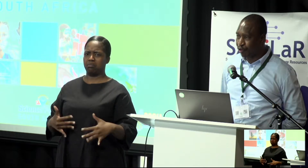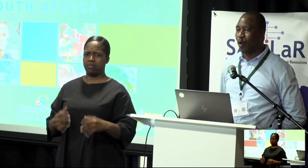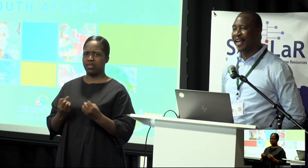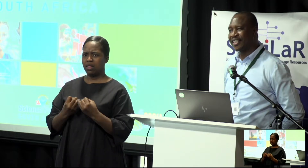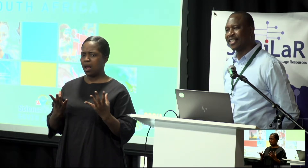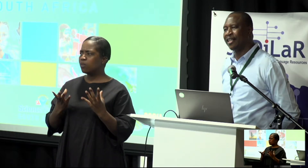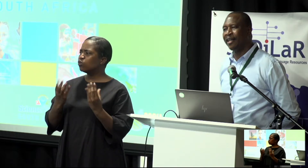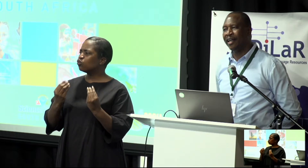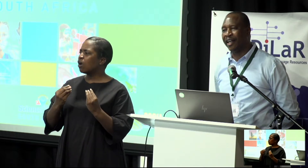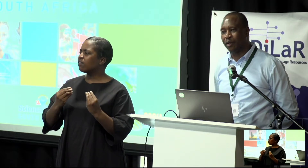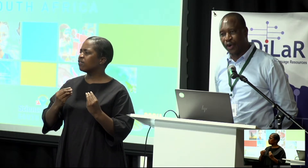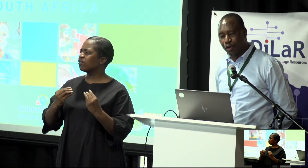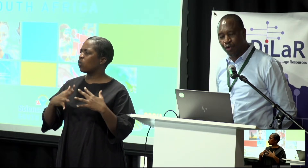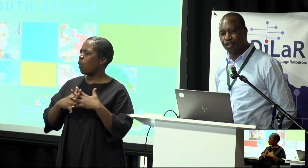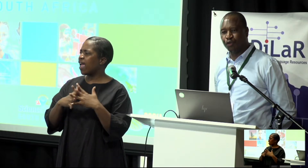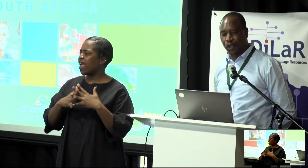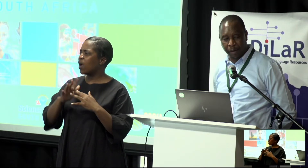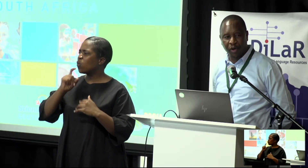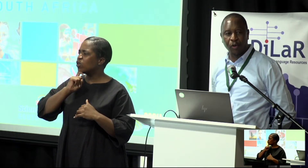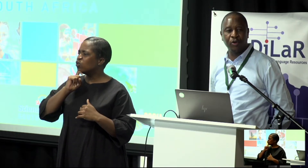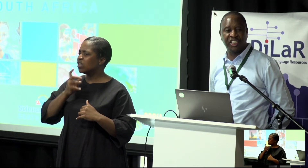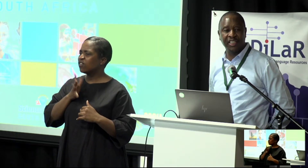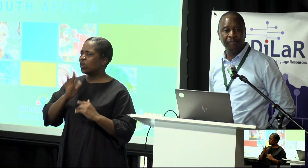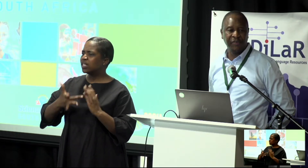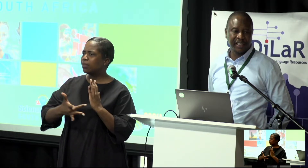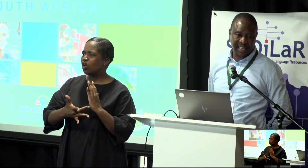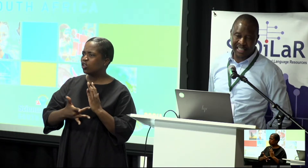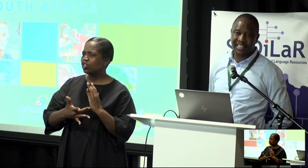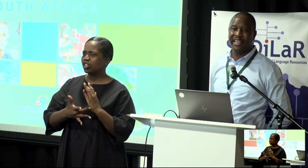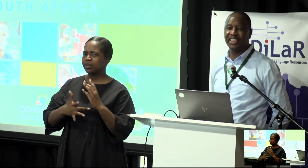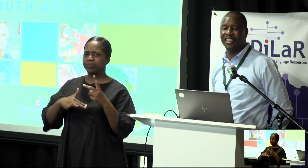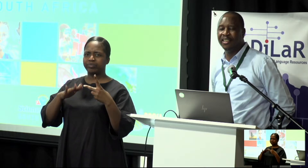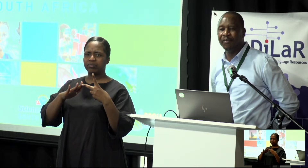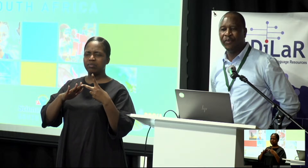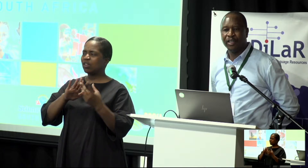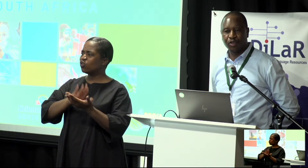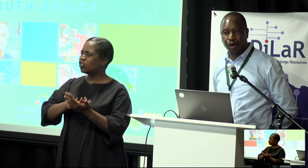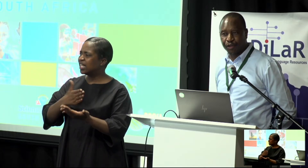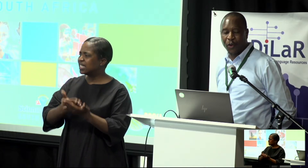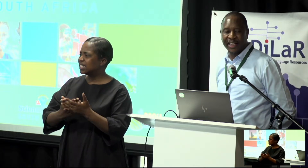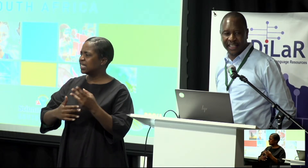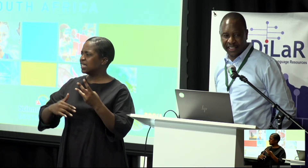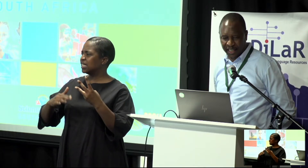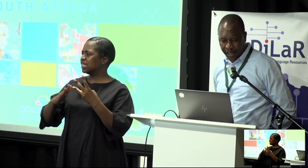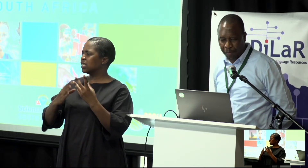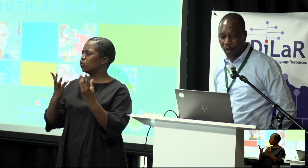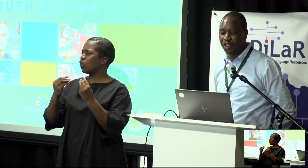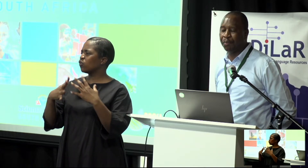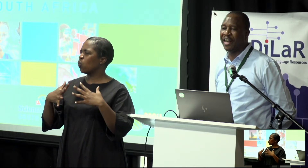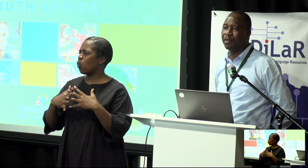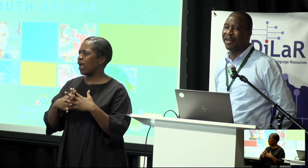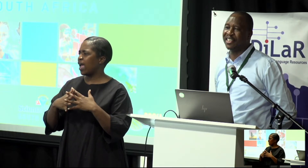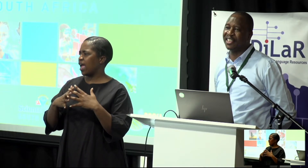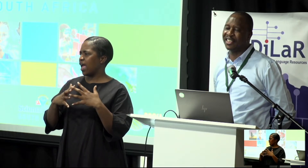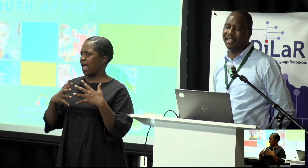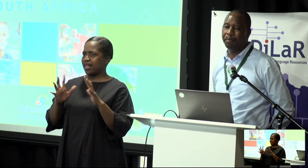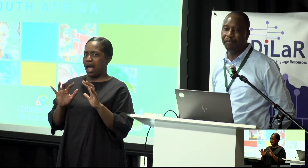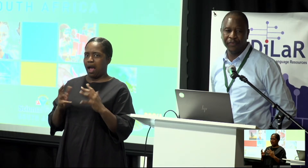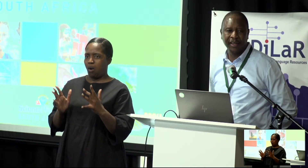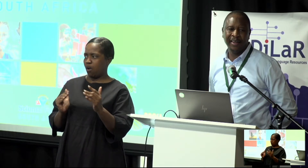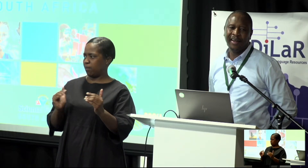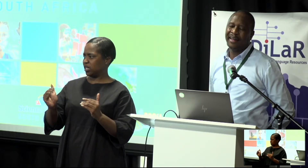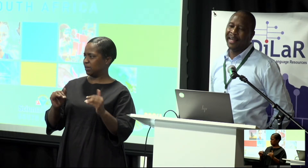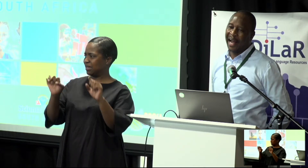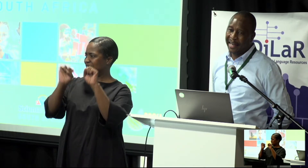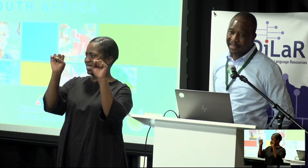of softwares that we use for terminology, translation, softwares as the terminology management